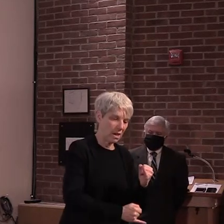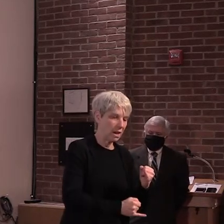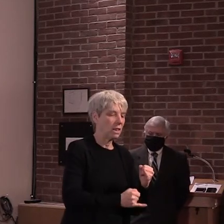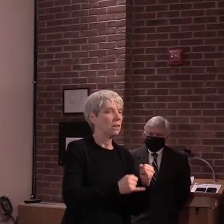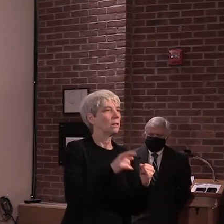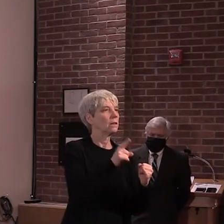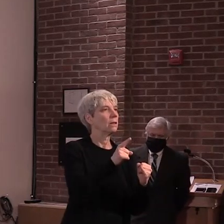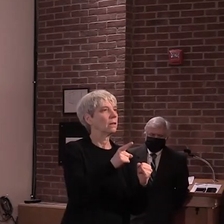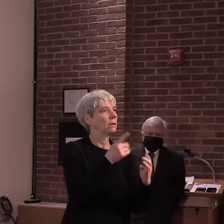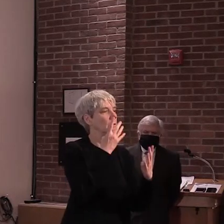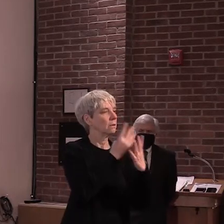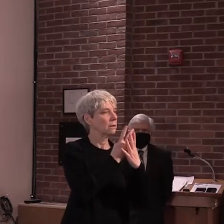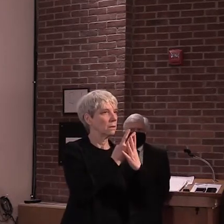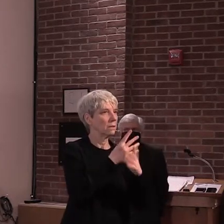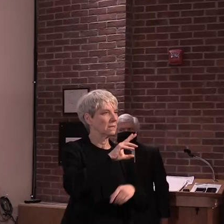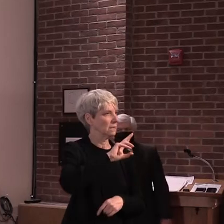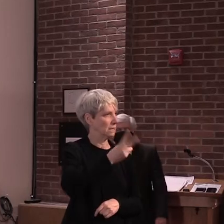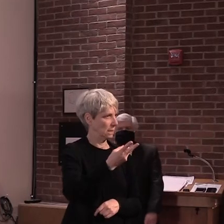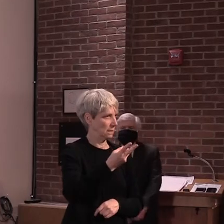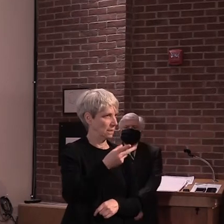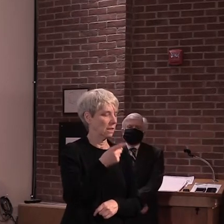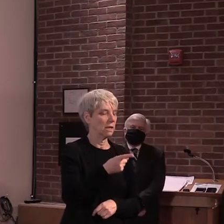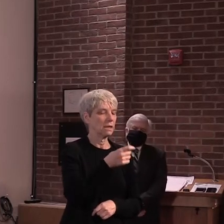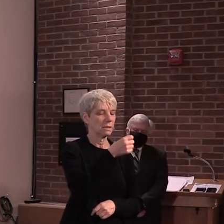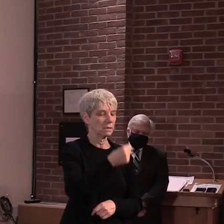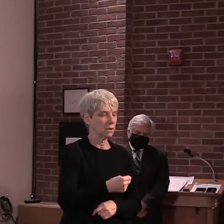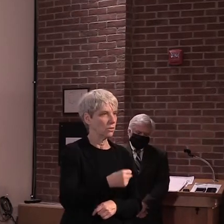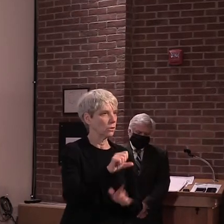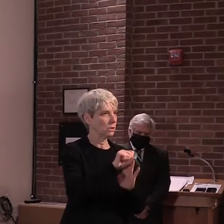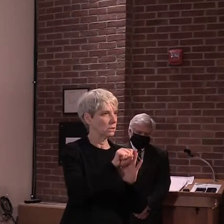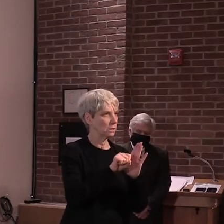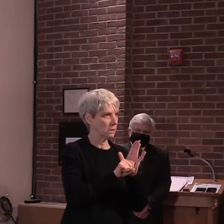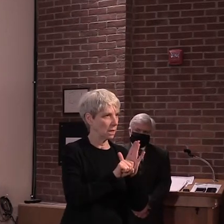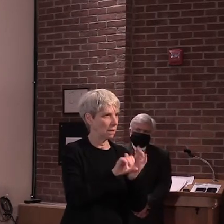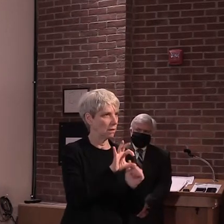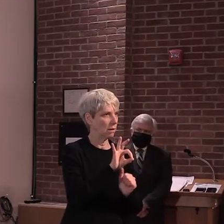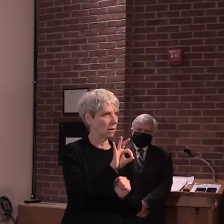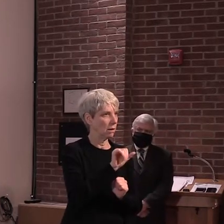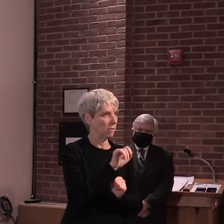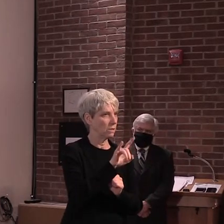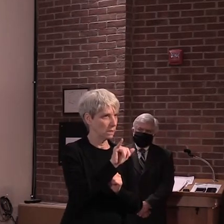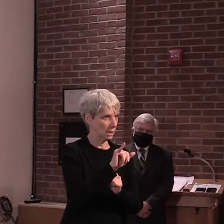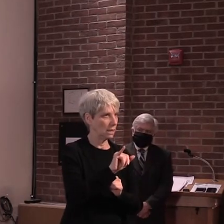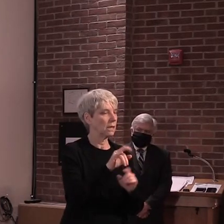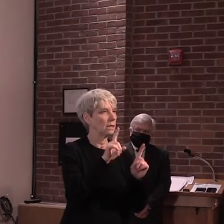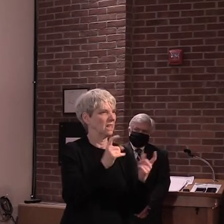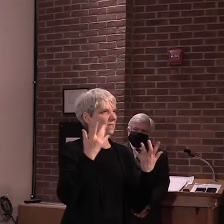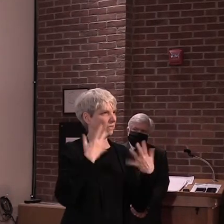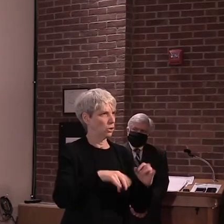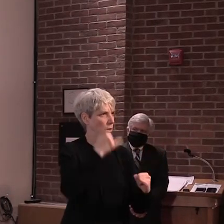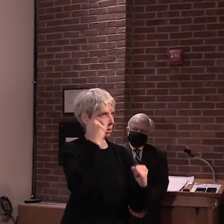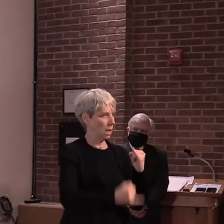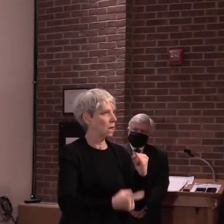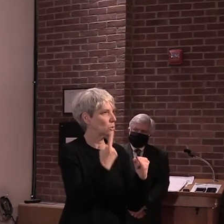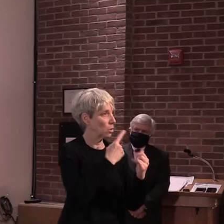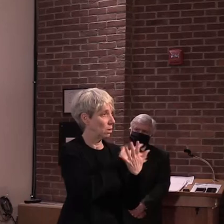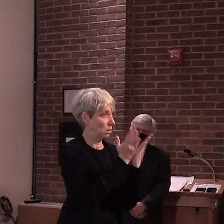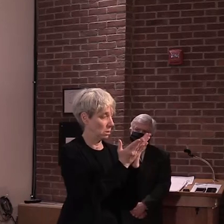correctional facility, the Southern State facility. All tests were negative there. It's